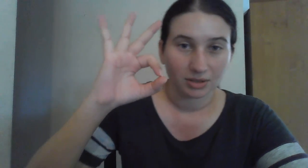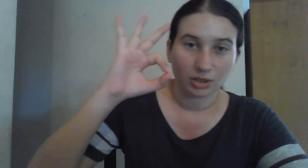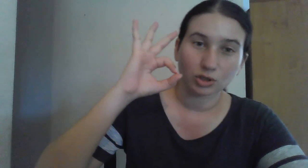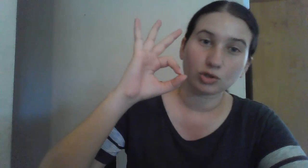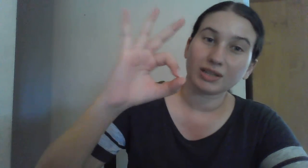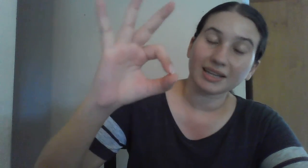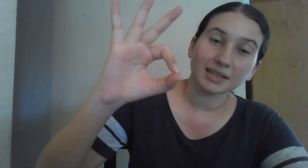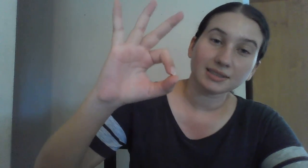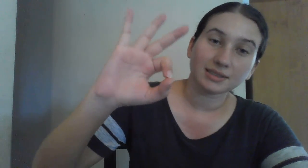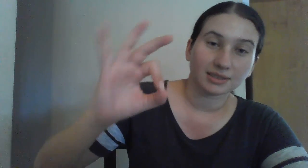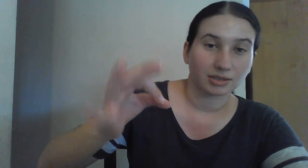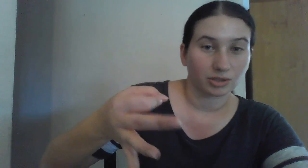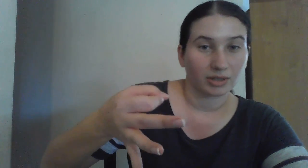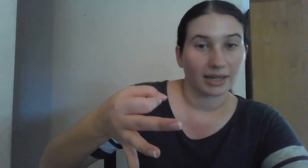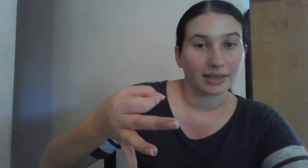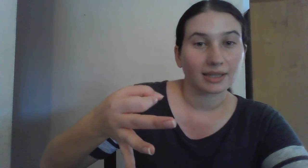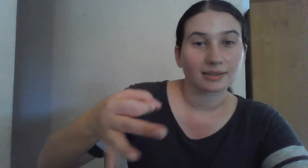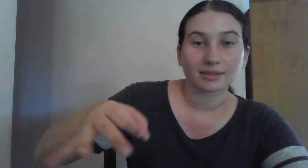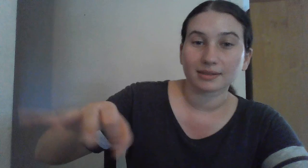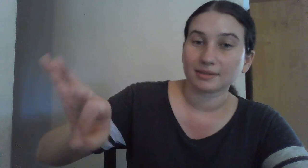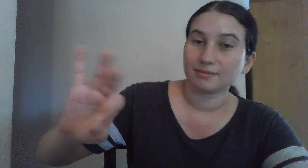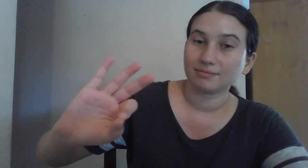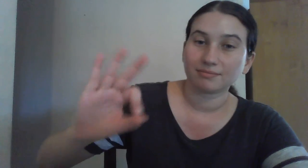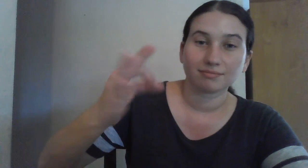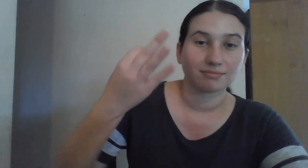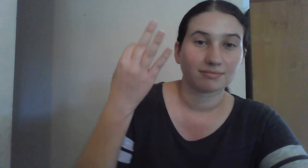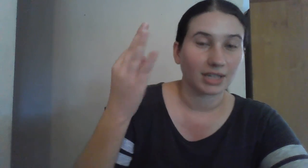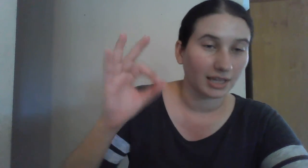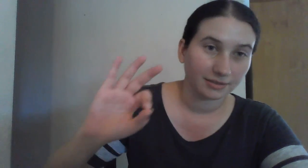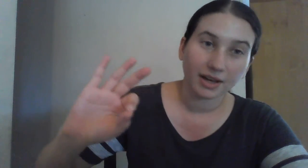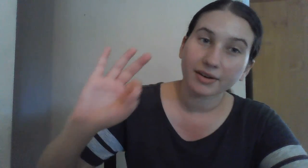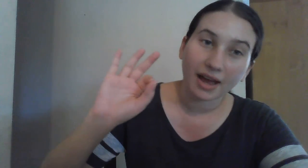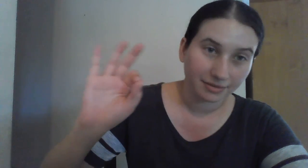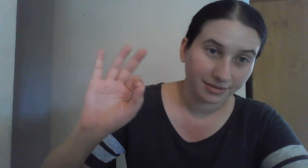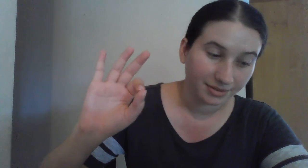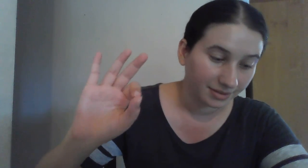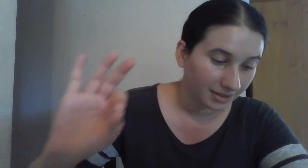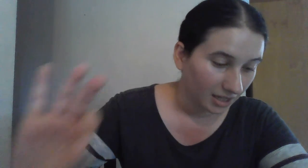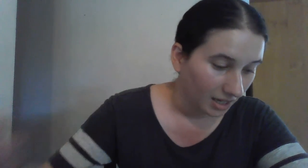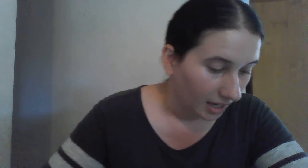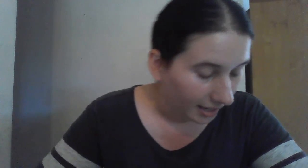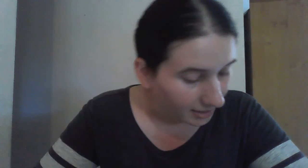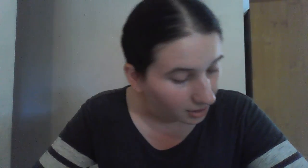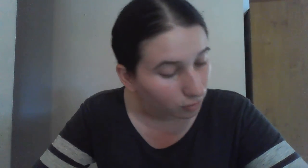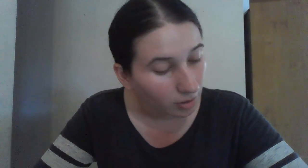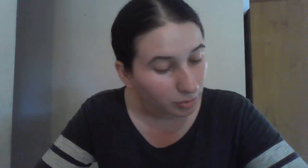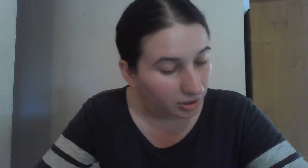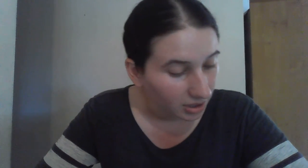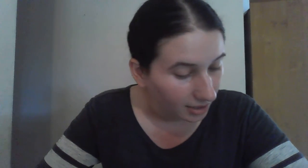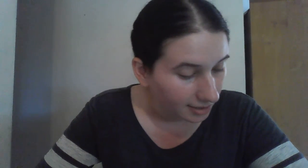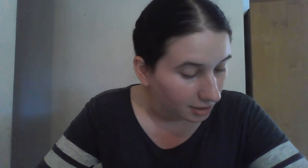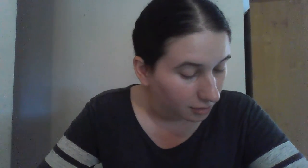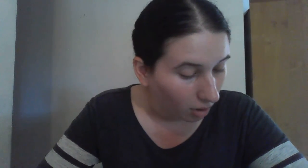You could do it like this, you could do it like this. Classifier F. And it can represent any